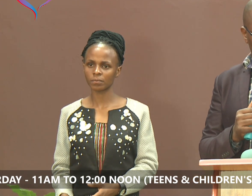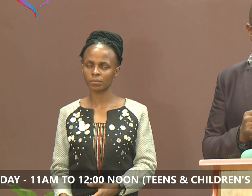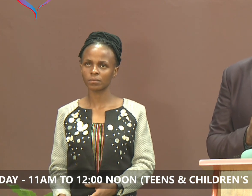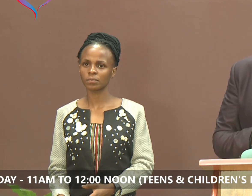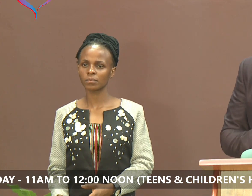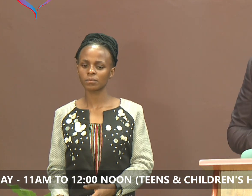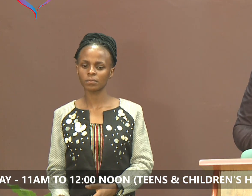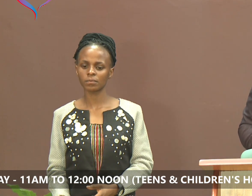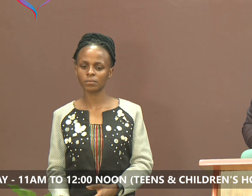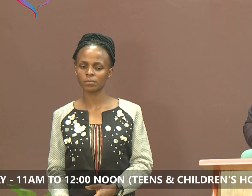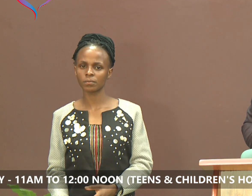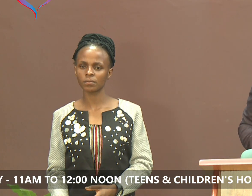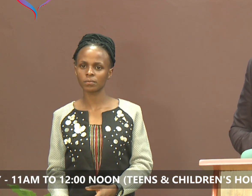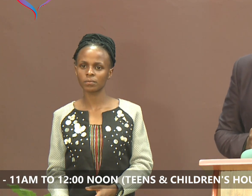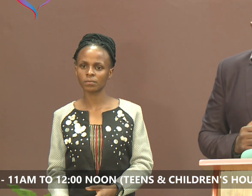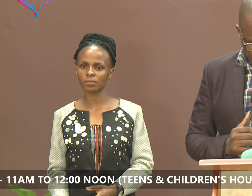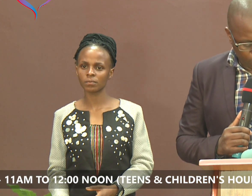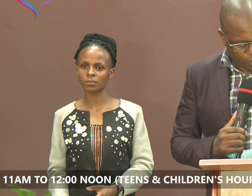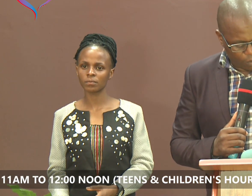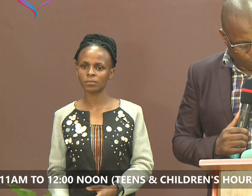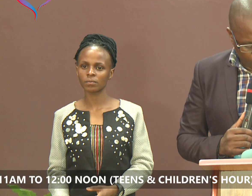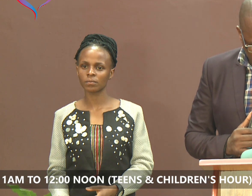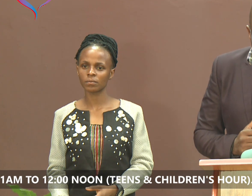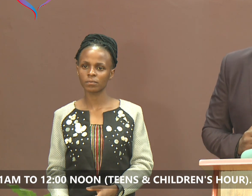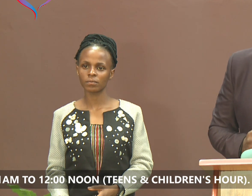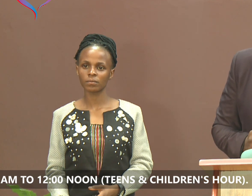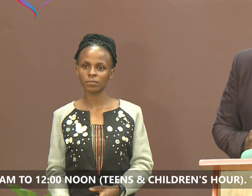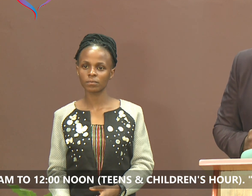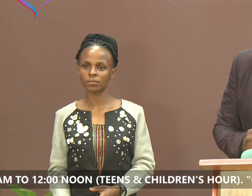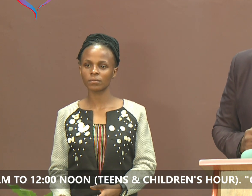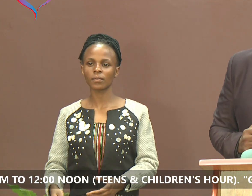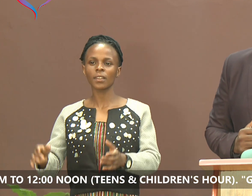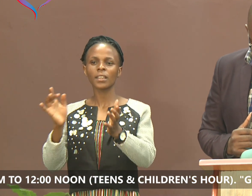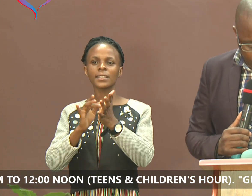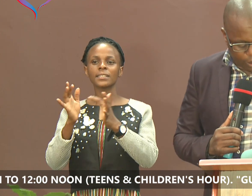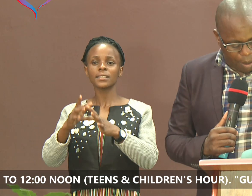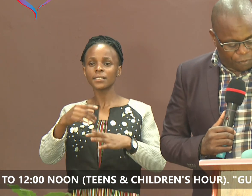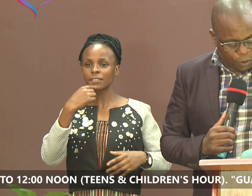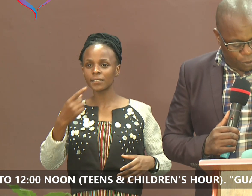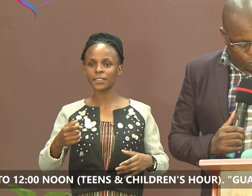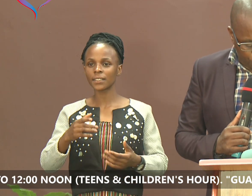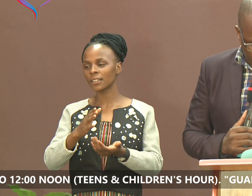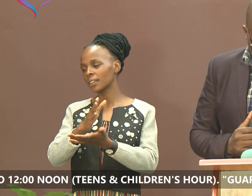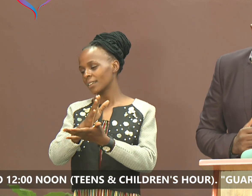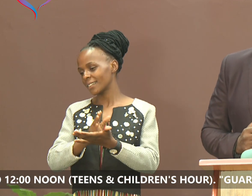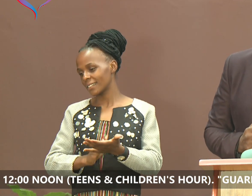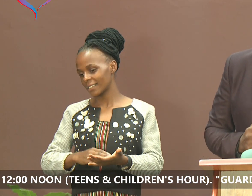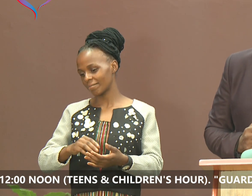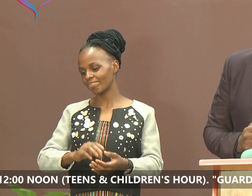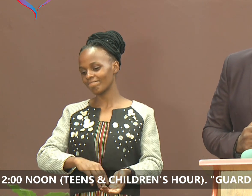even on the sick bed he looks as if he can jump off and beat someone. Jesus tells us that some fed on good